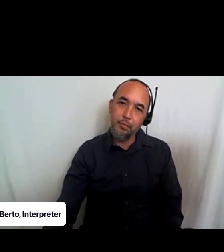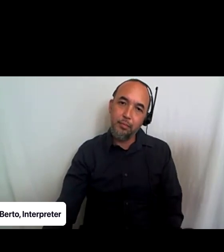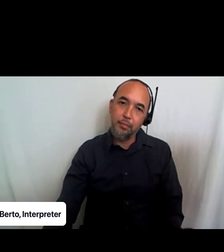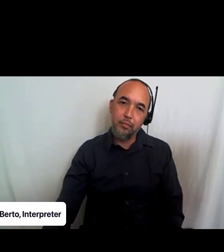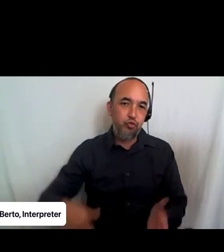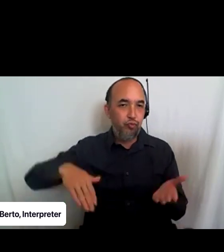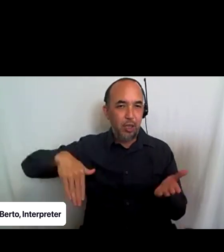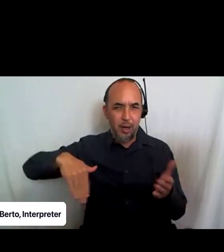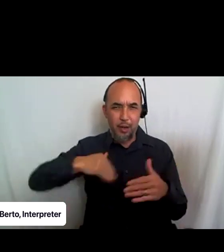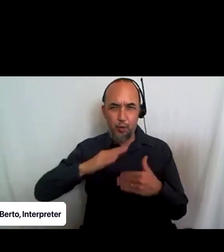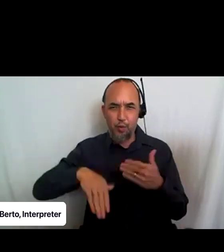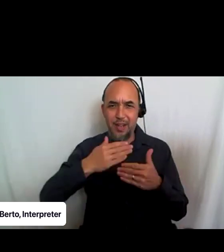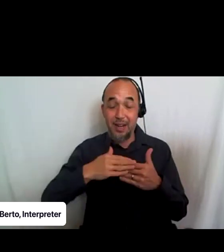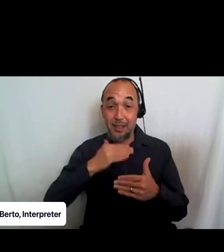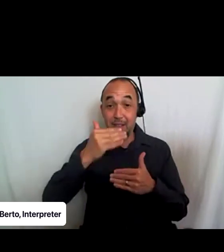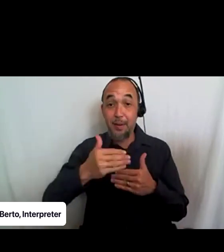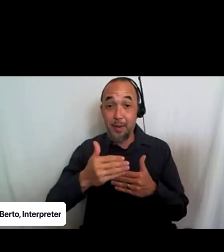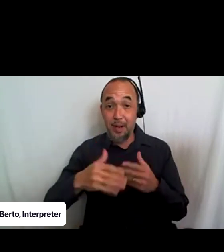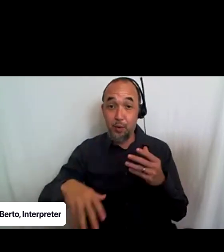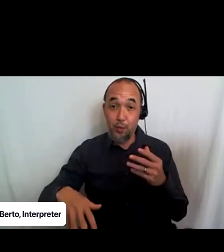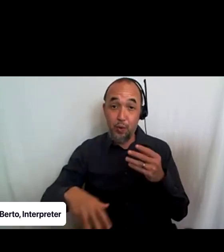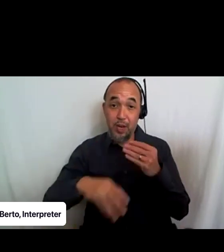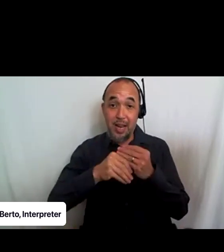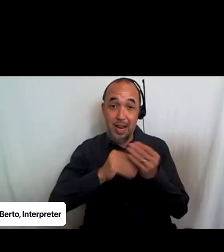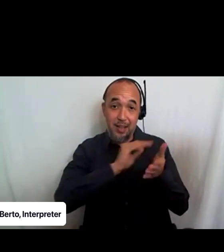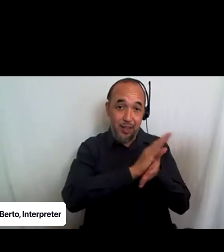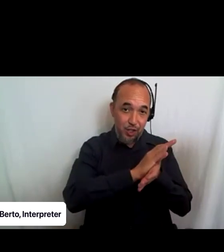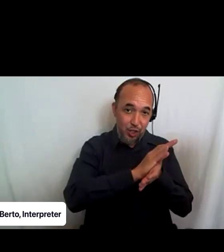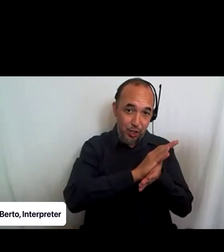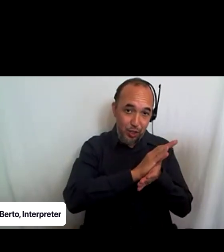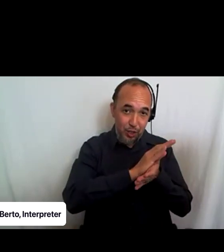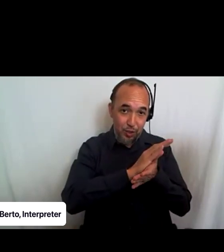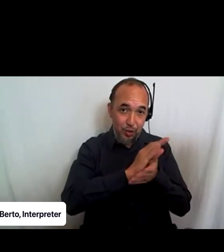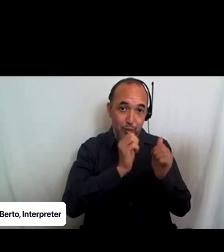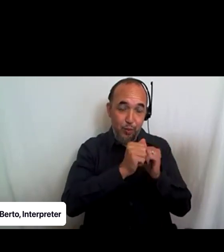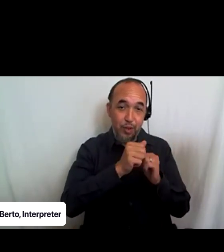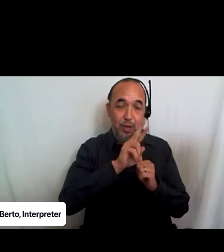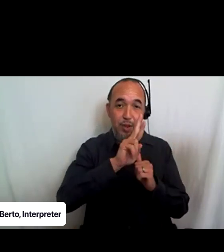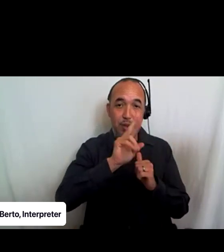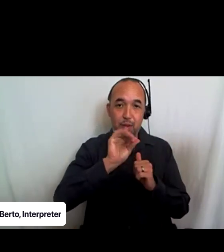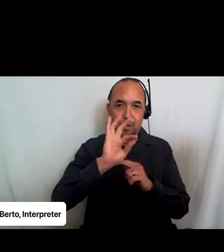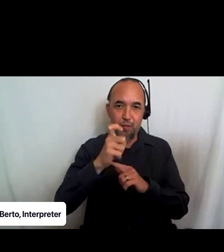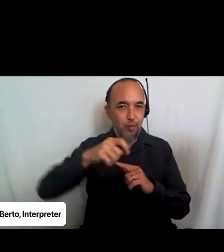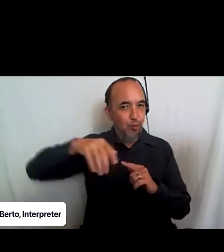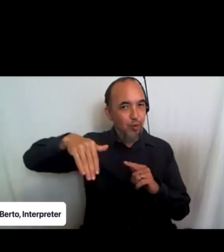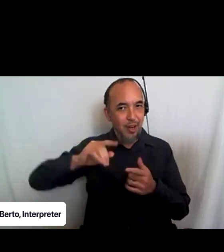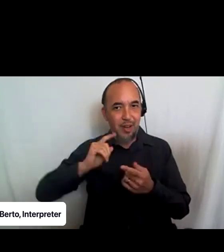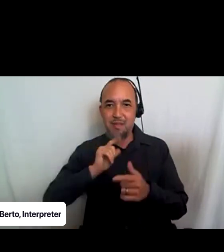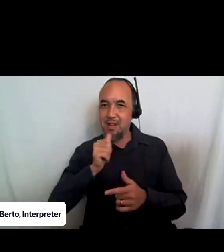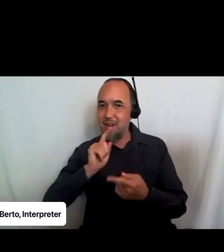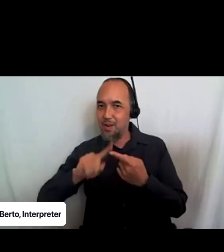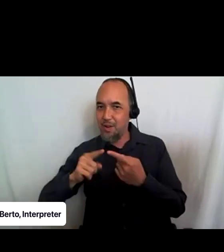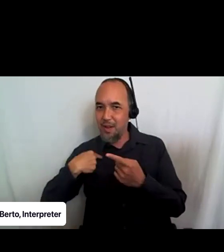is adding the cheese to the roux yet until I've drained my macaroni, because the cheese part is